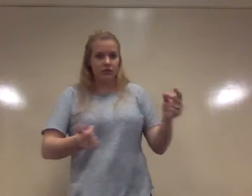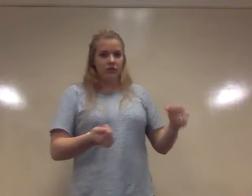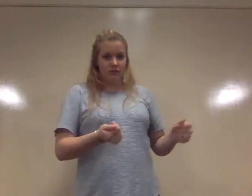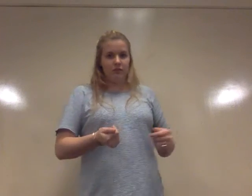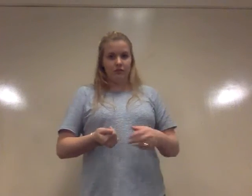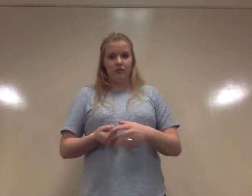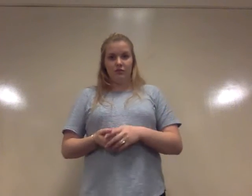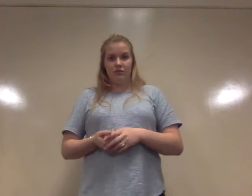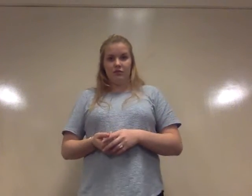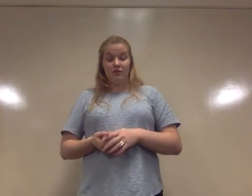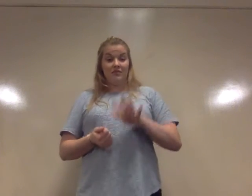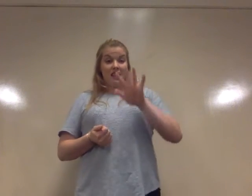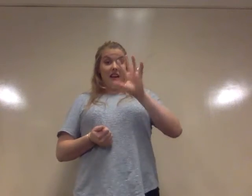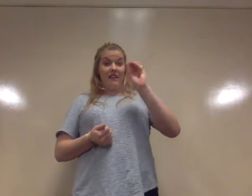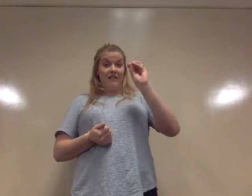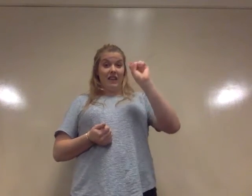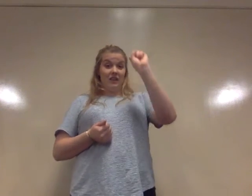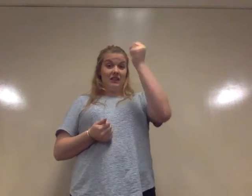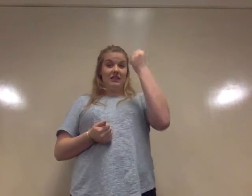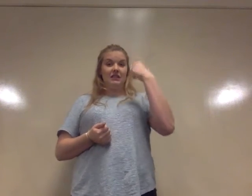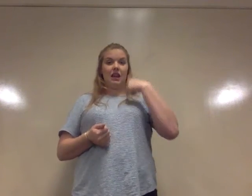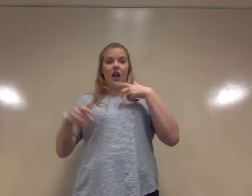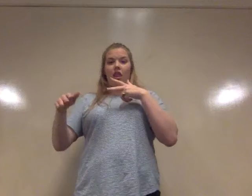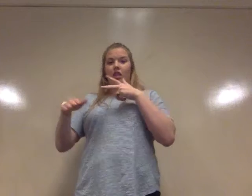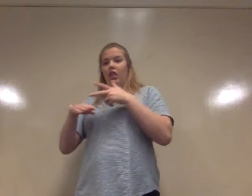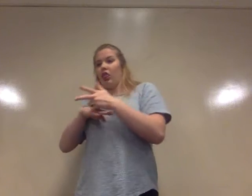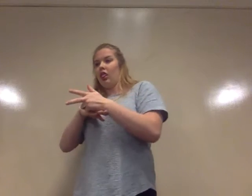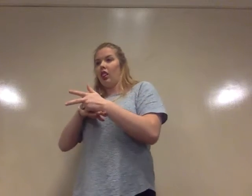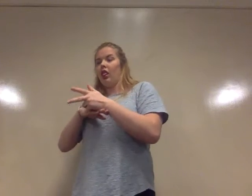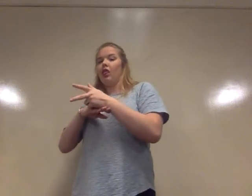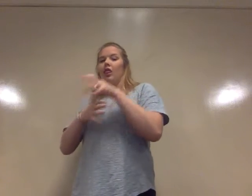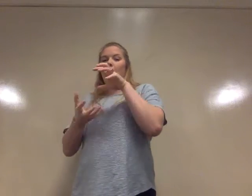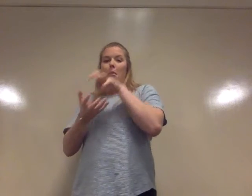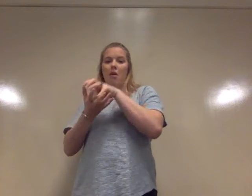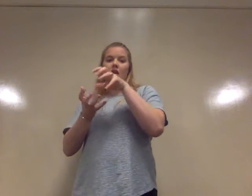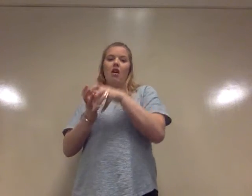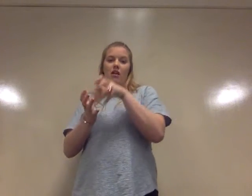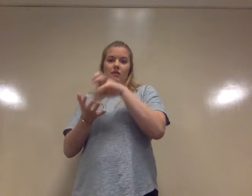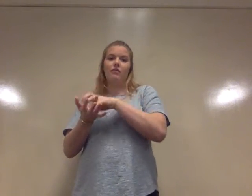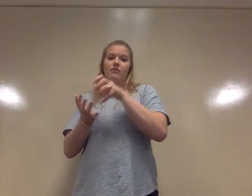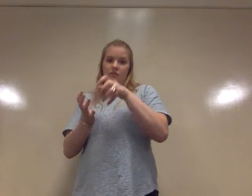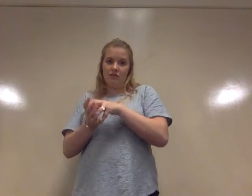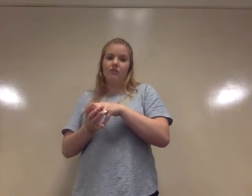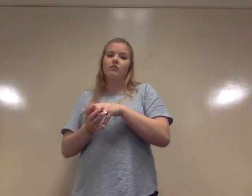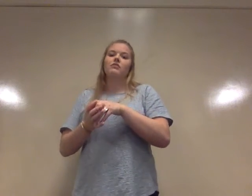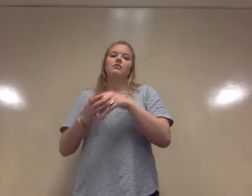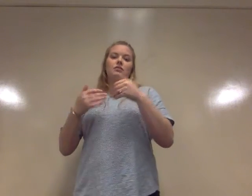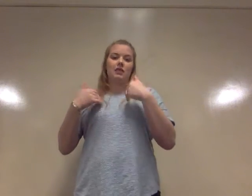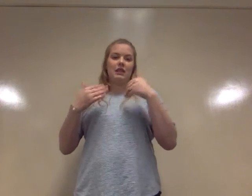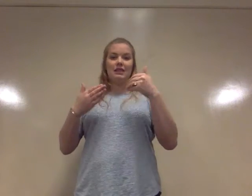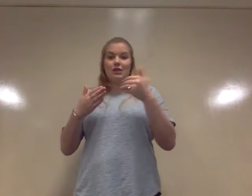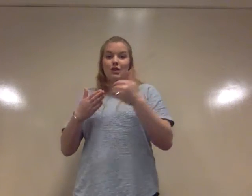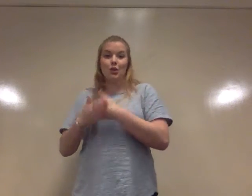late 50s was the heyday of the drive-in burger joint. The supermarket was just beginning to thrive in the newly built post-World War